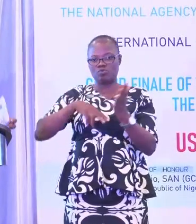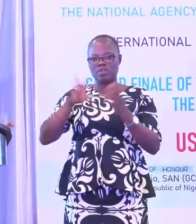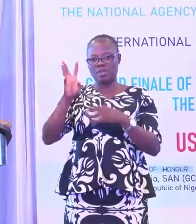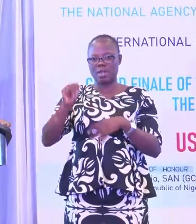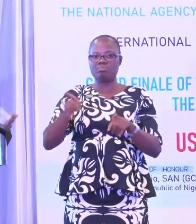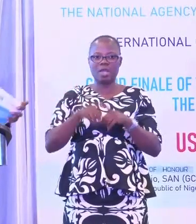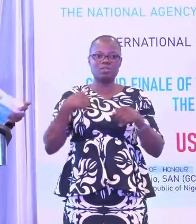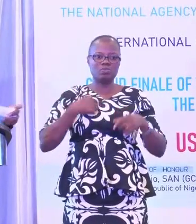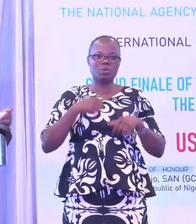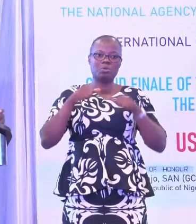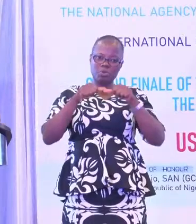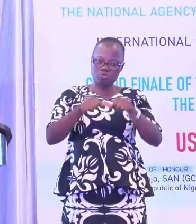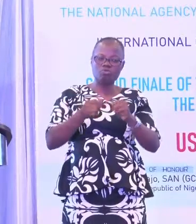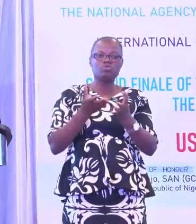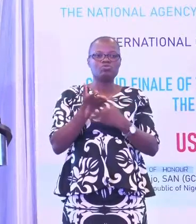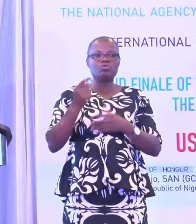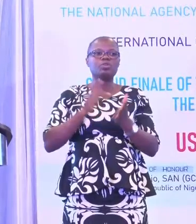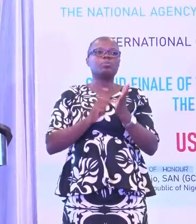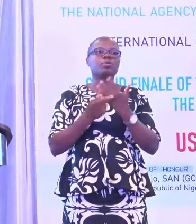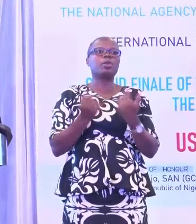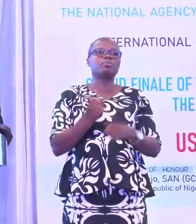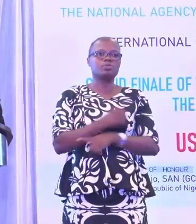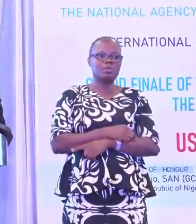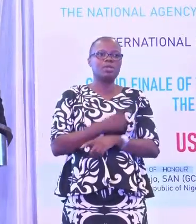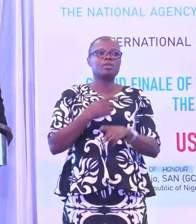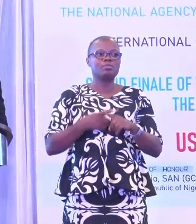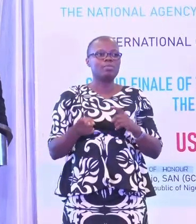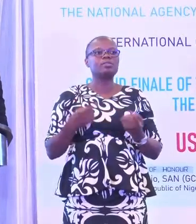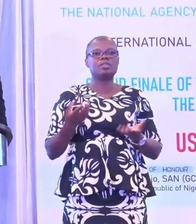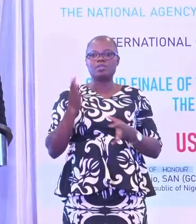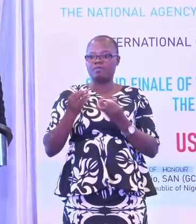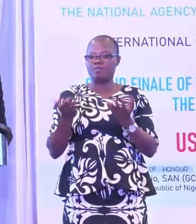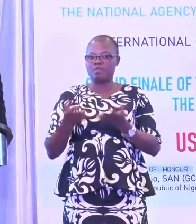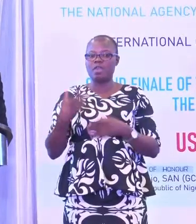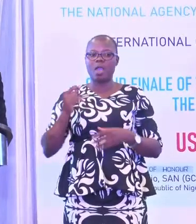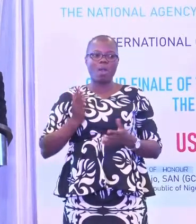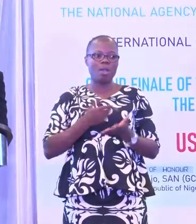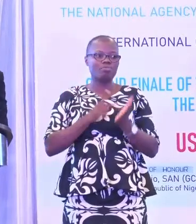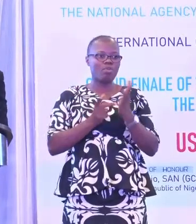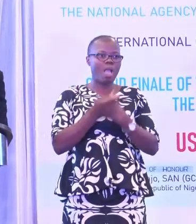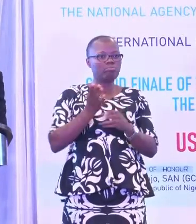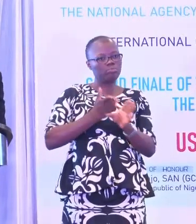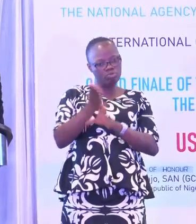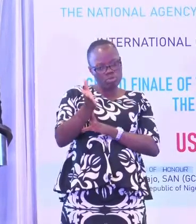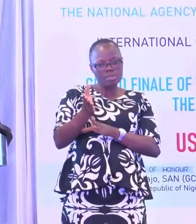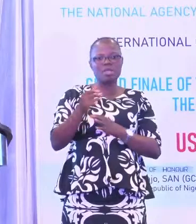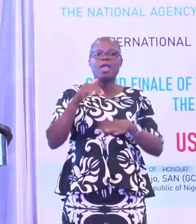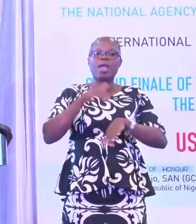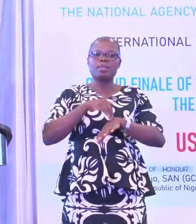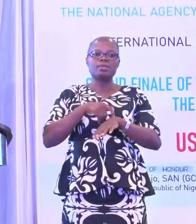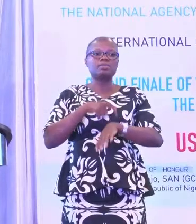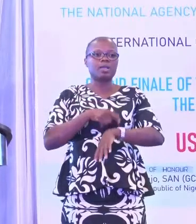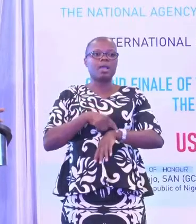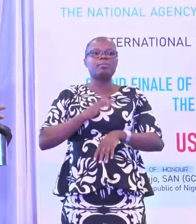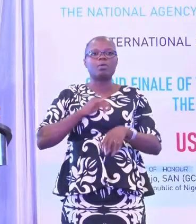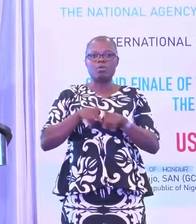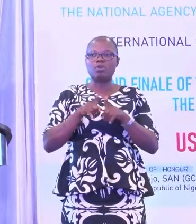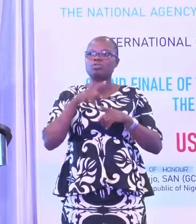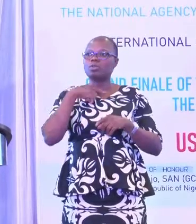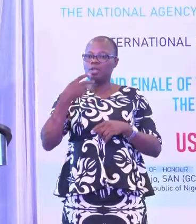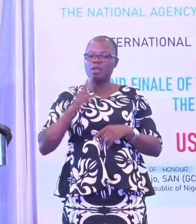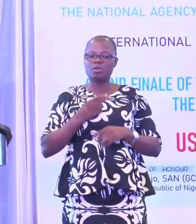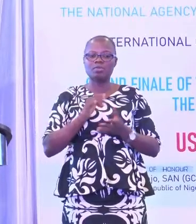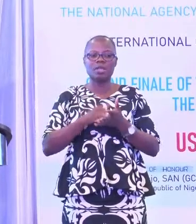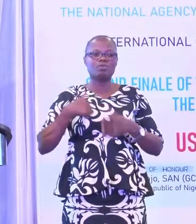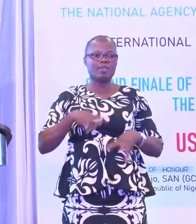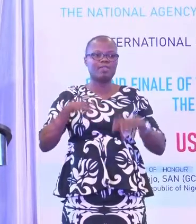going through the program today. But if you see our program is a straightforward one, at this point, I'll also tell us that we'll take the